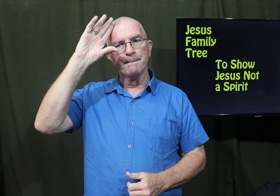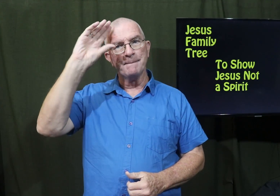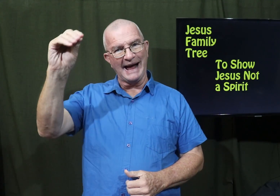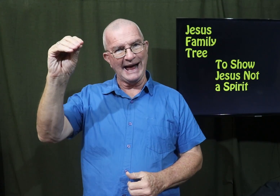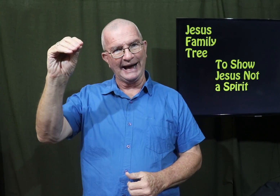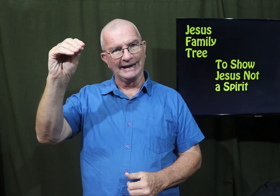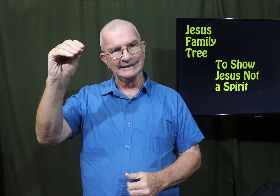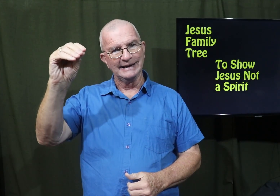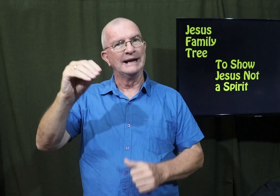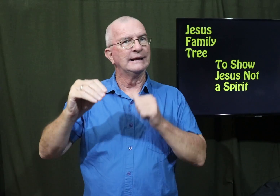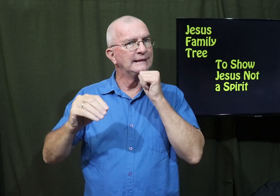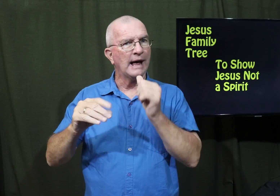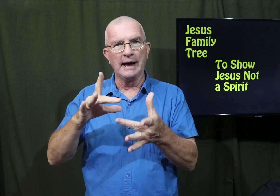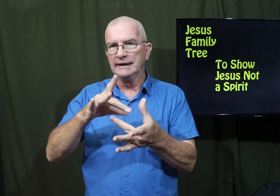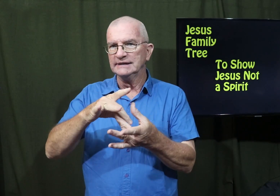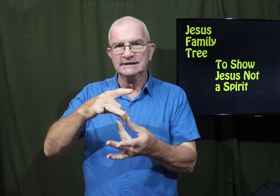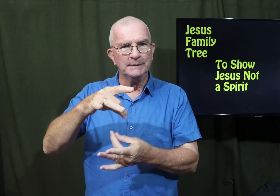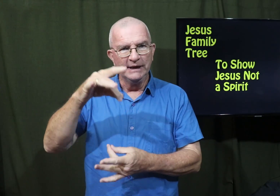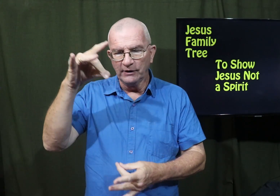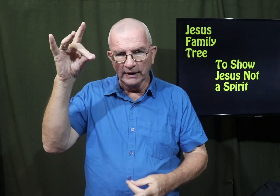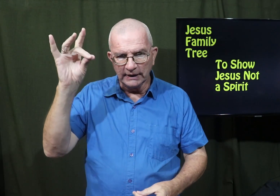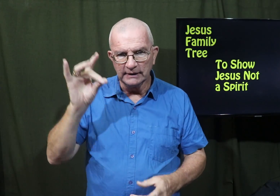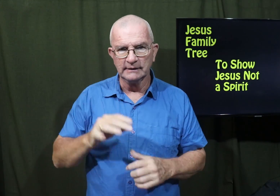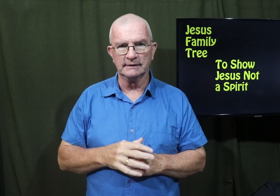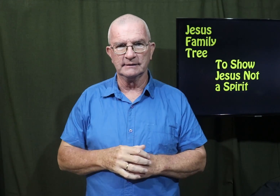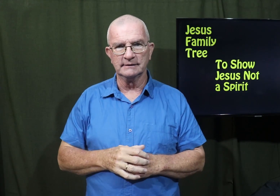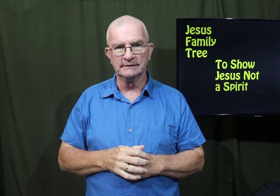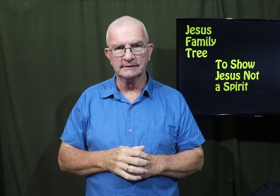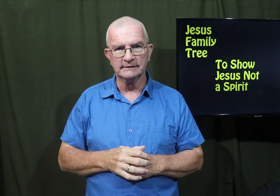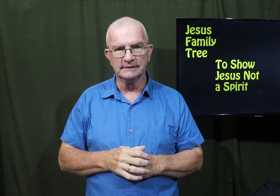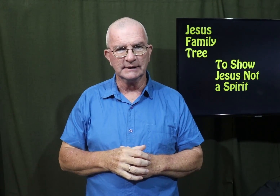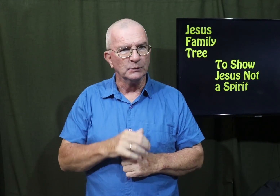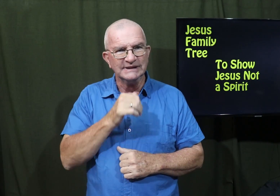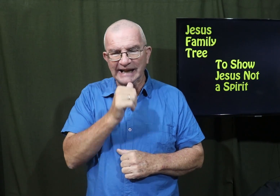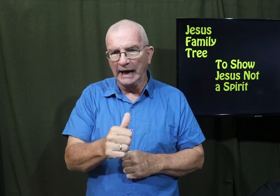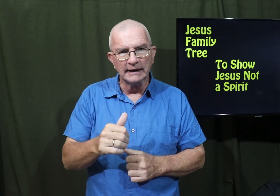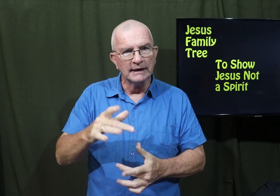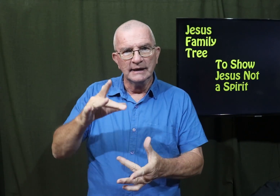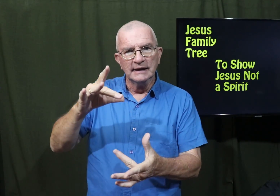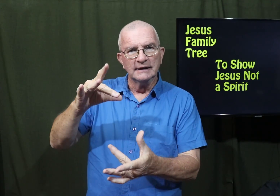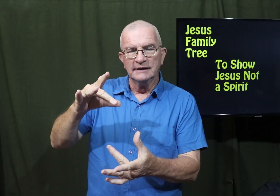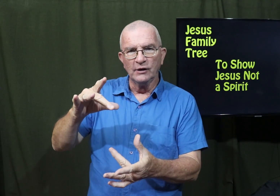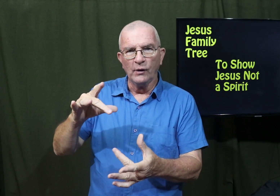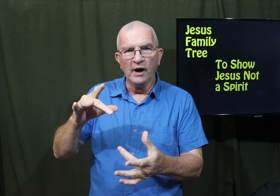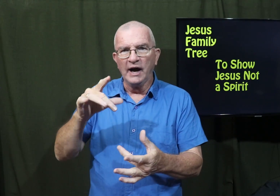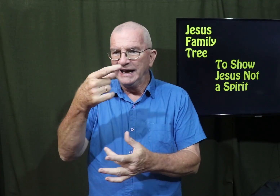show that Jesus was a true man not some kind of spirit he was not